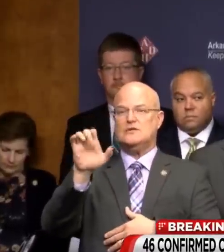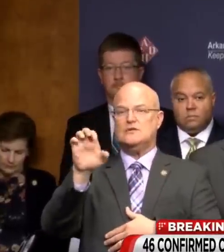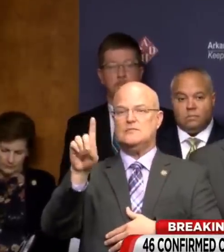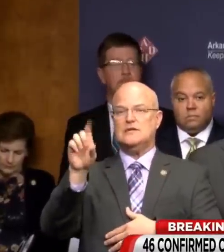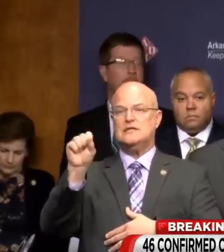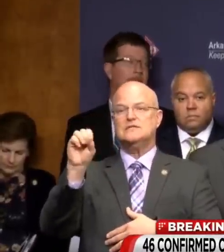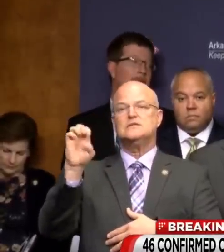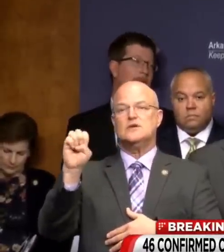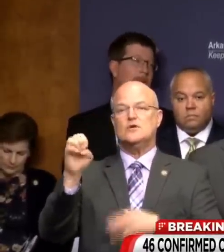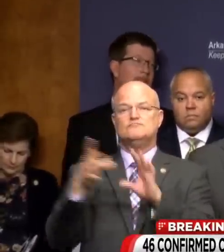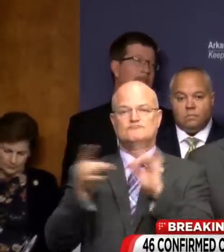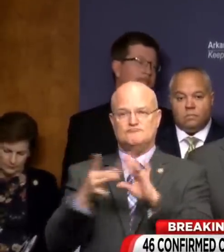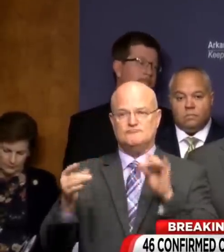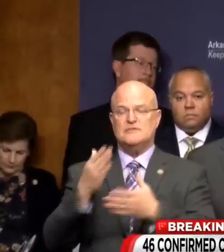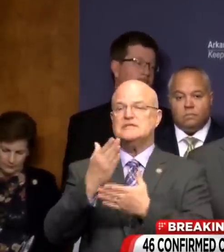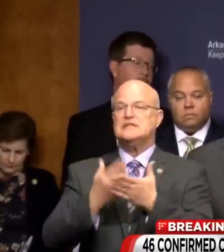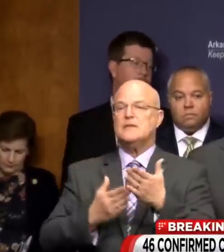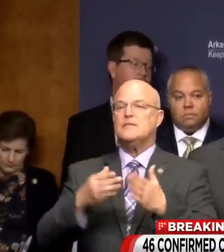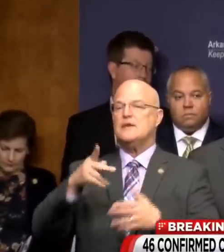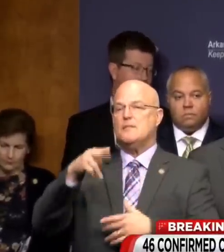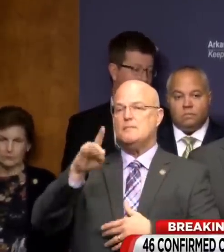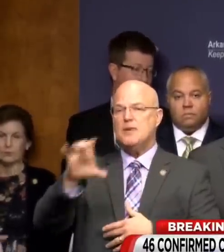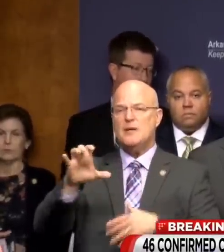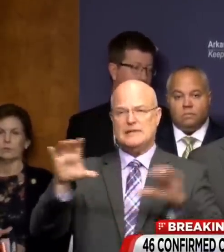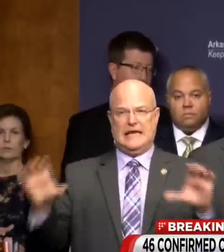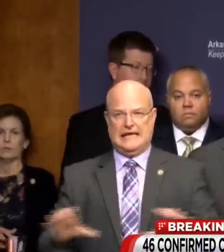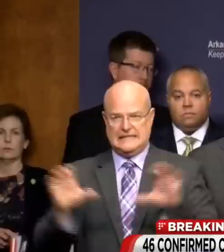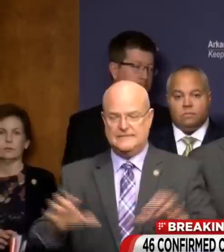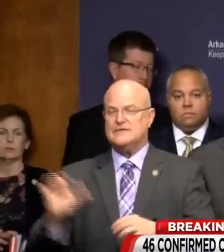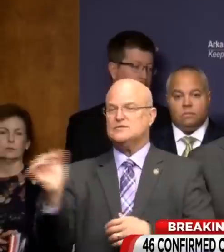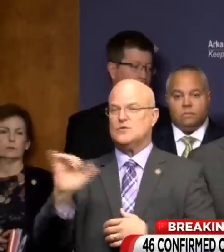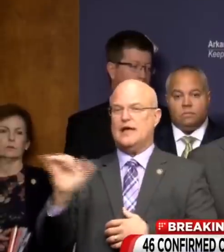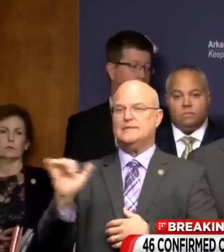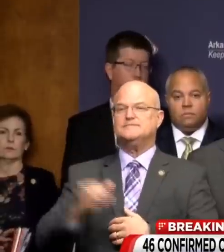here to comment on some of the public activity as well.